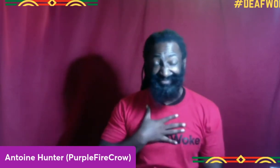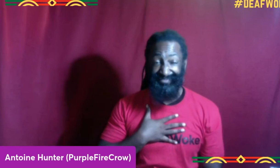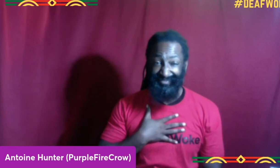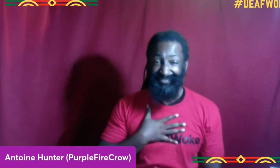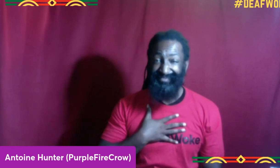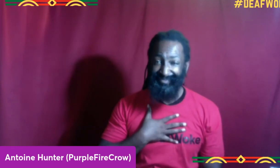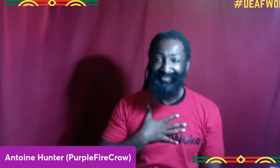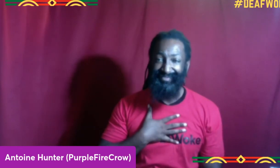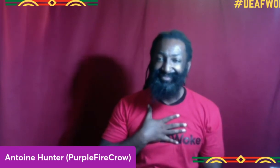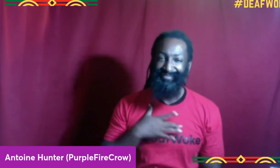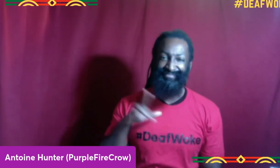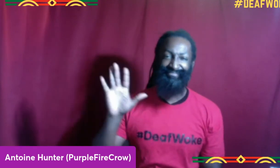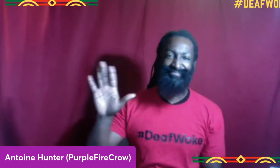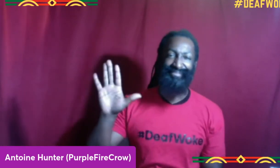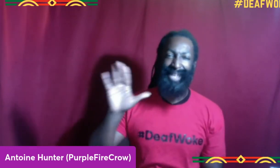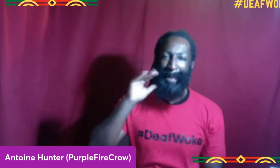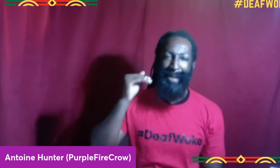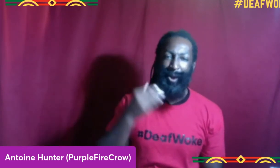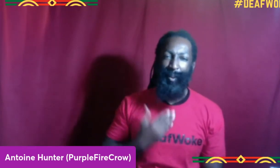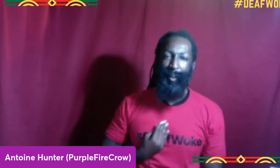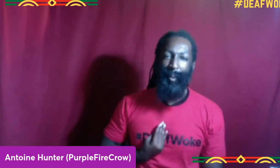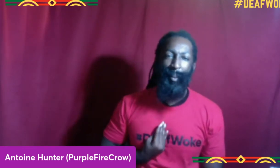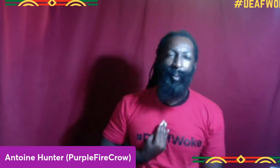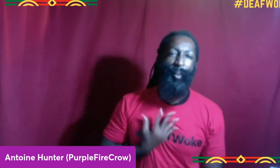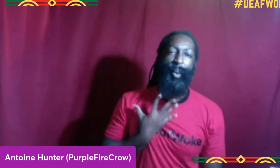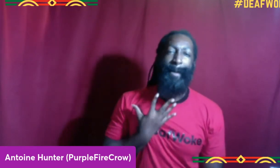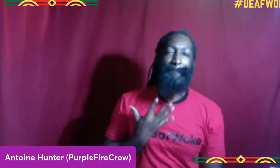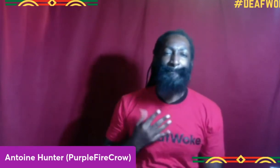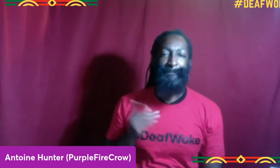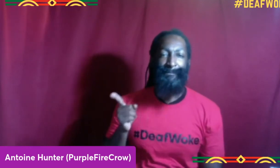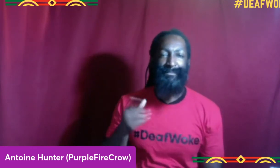How do y'all feel? Y'all feel that?